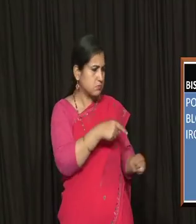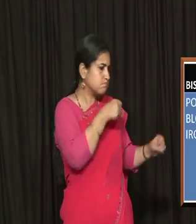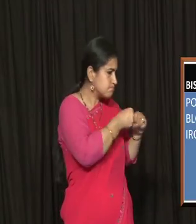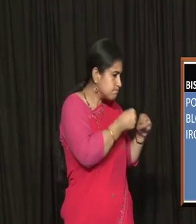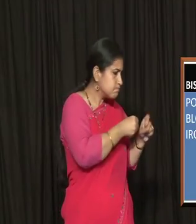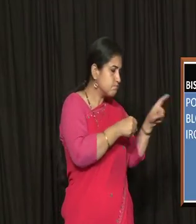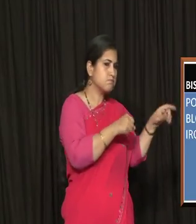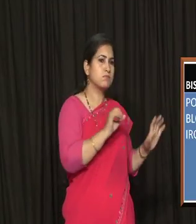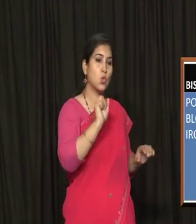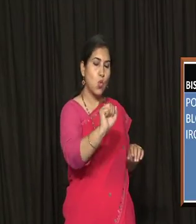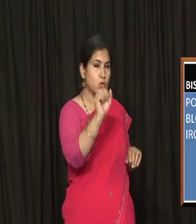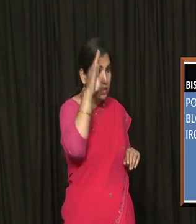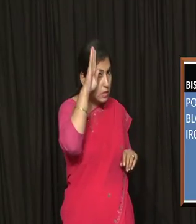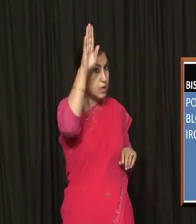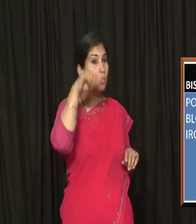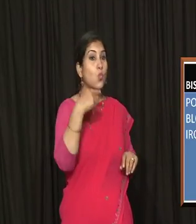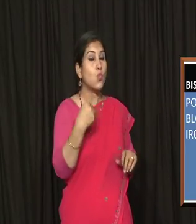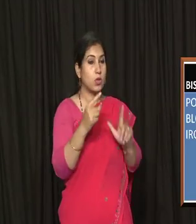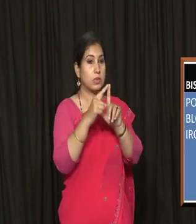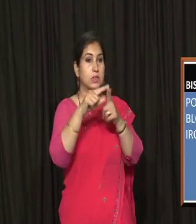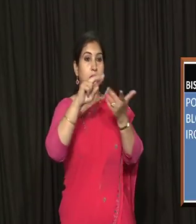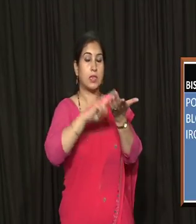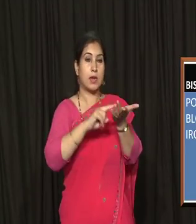The ruler was Denmark.